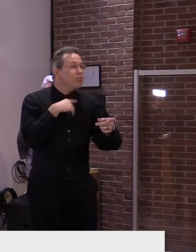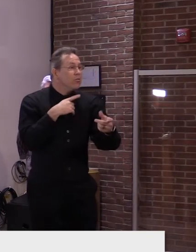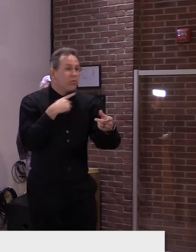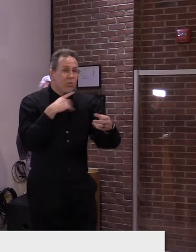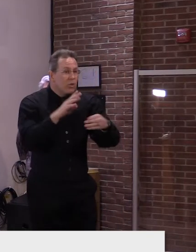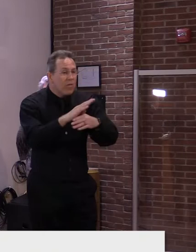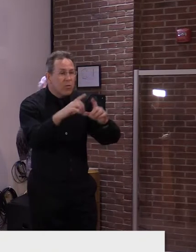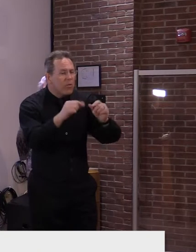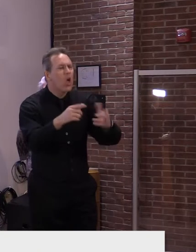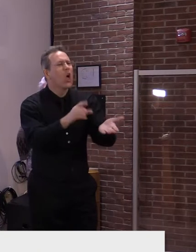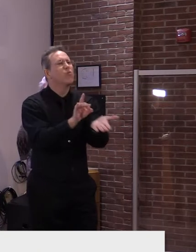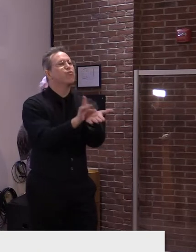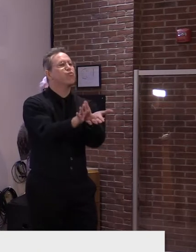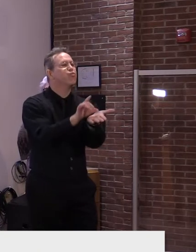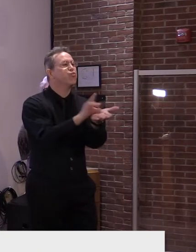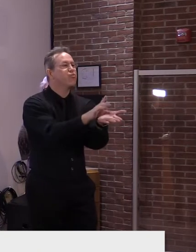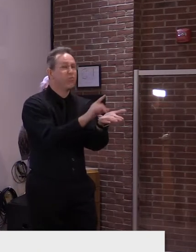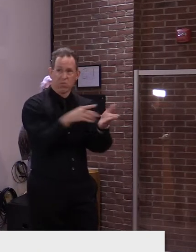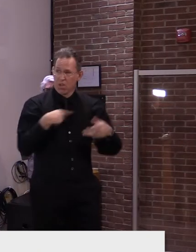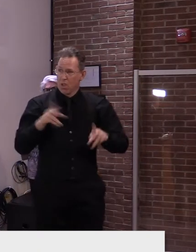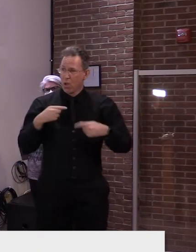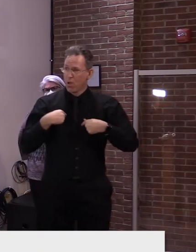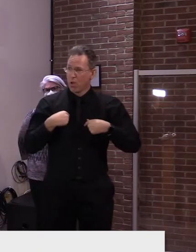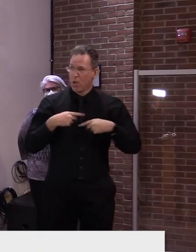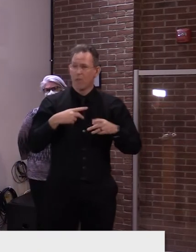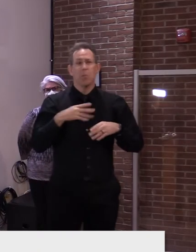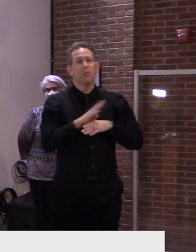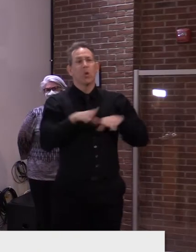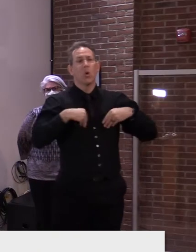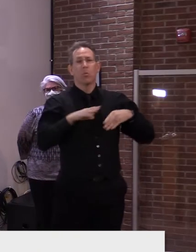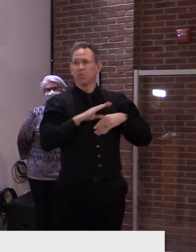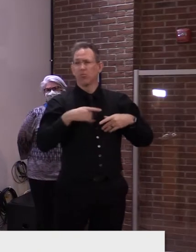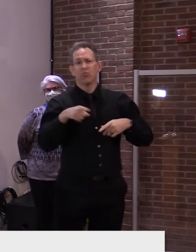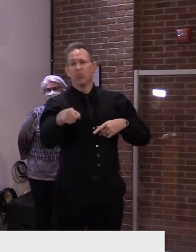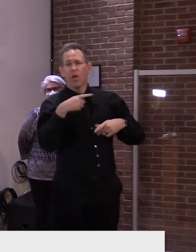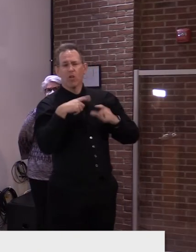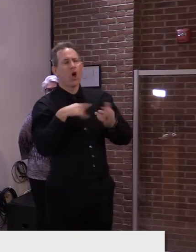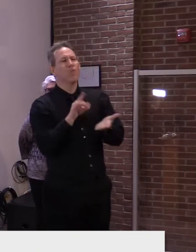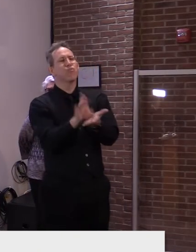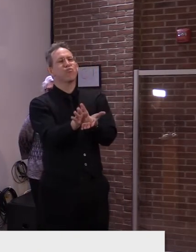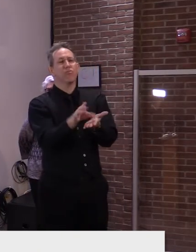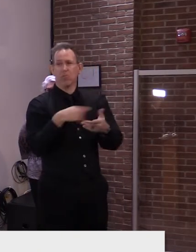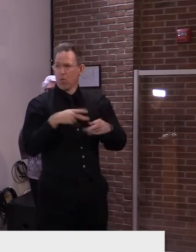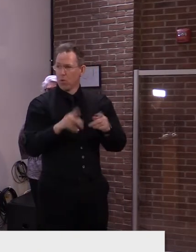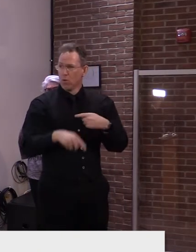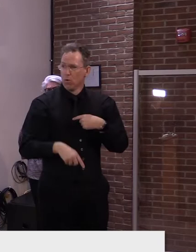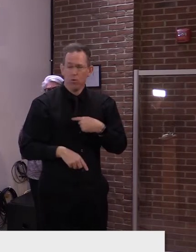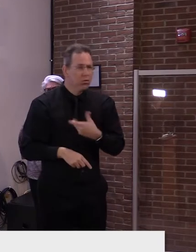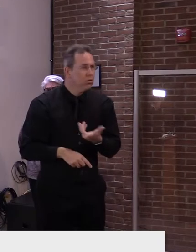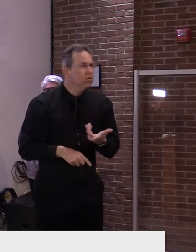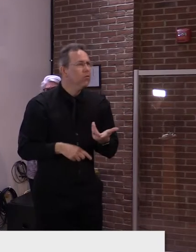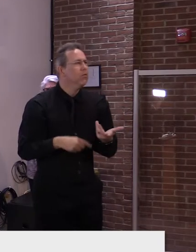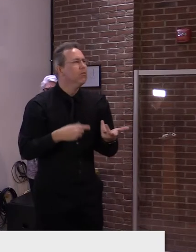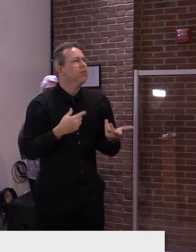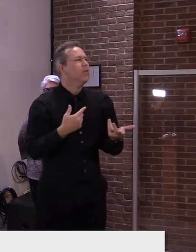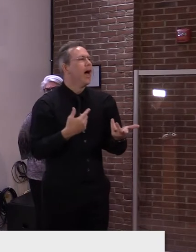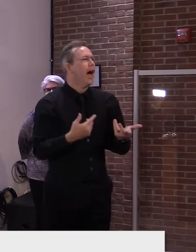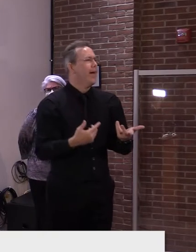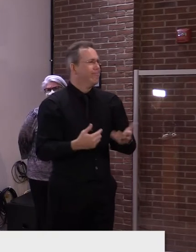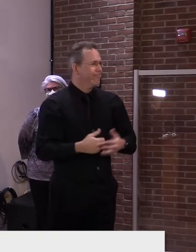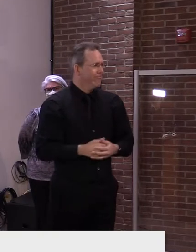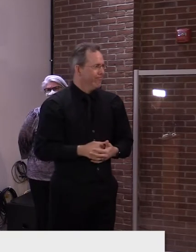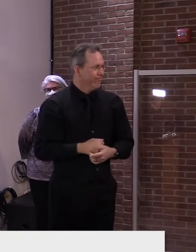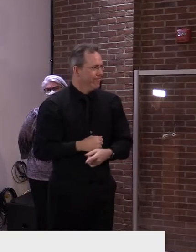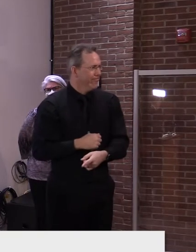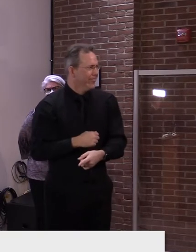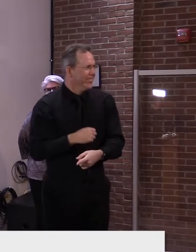I doubt that it's I don't know. I that would be for a lawyer. I'm not sure how to answer that. Yeah,